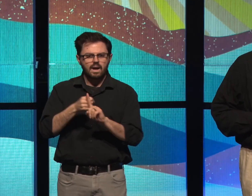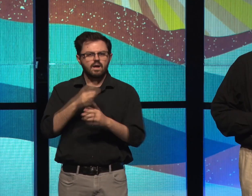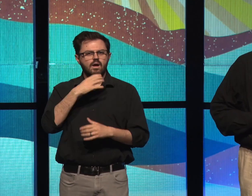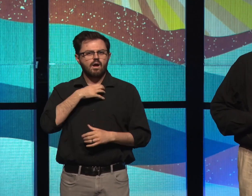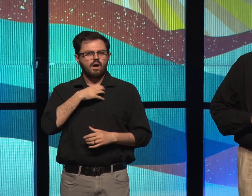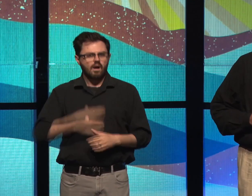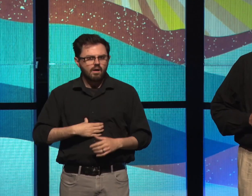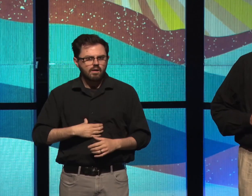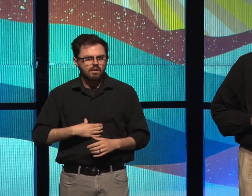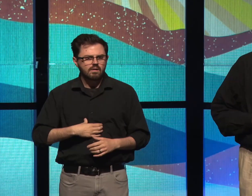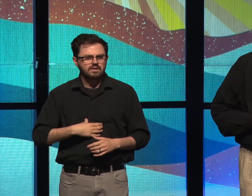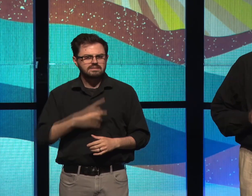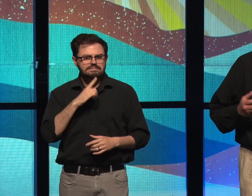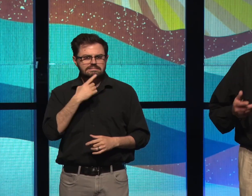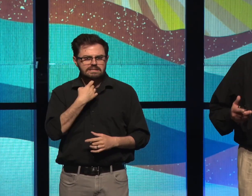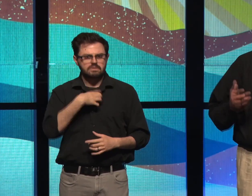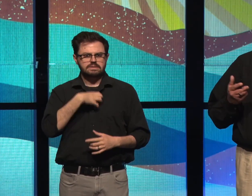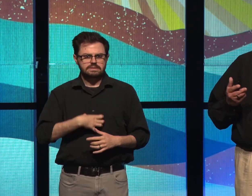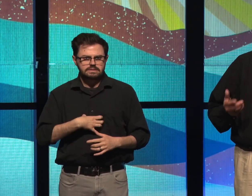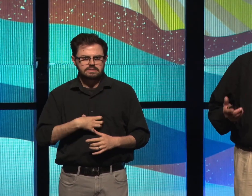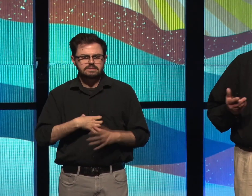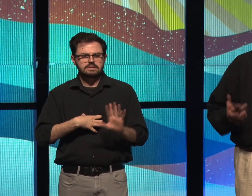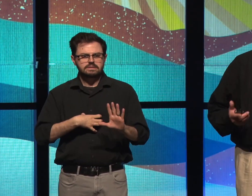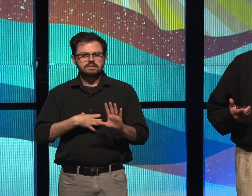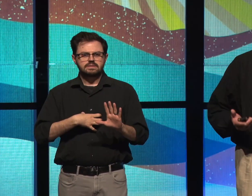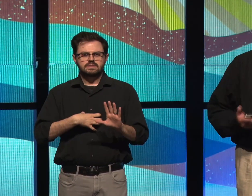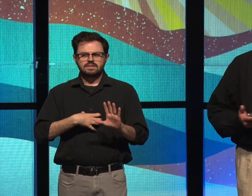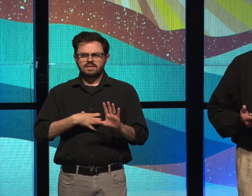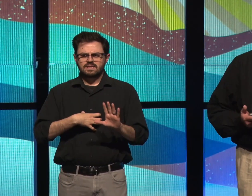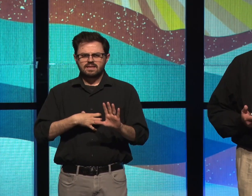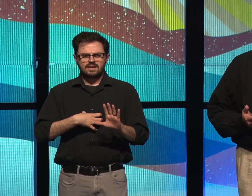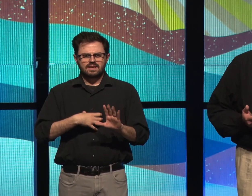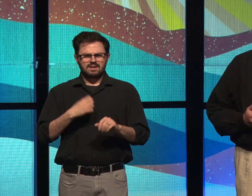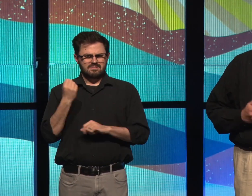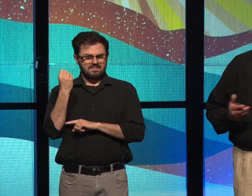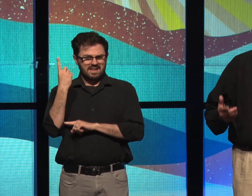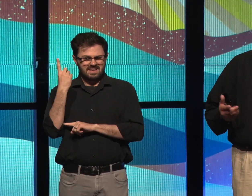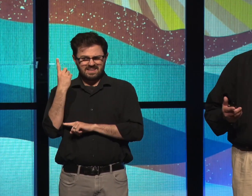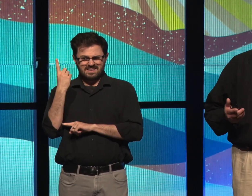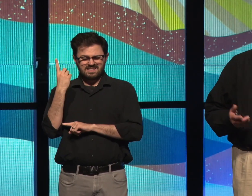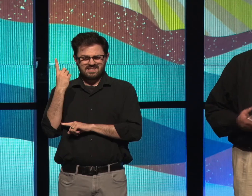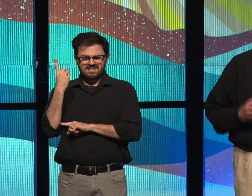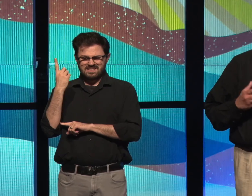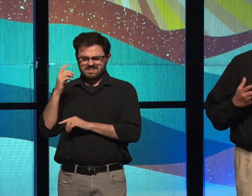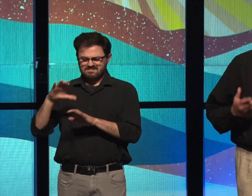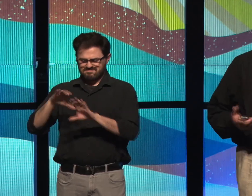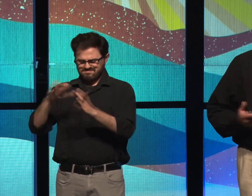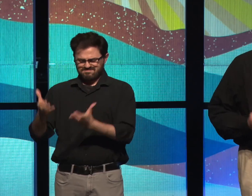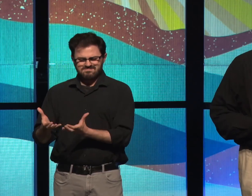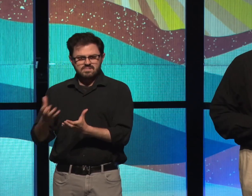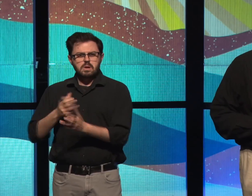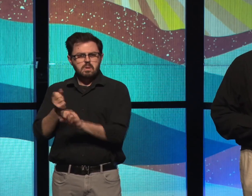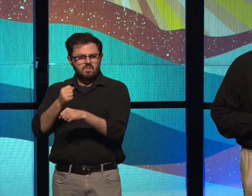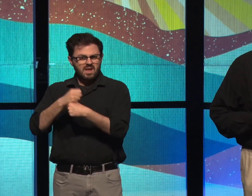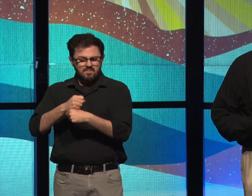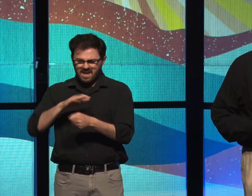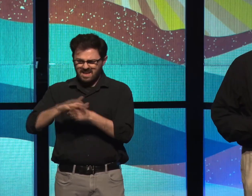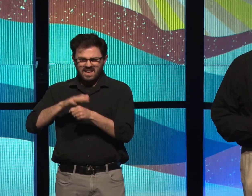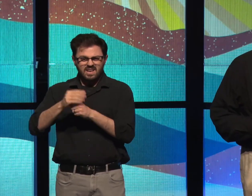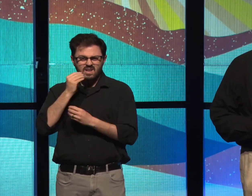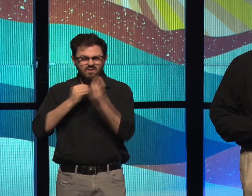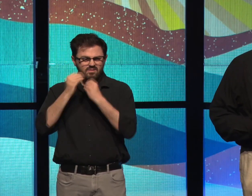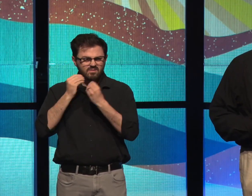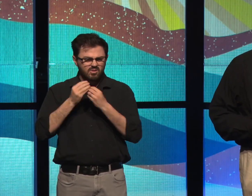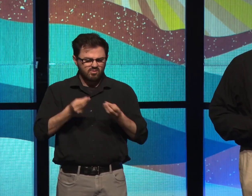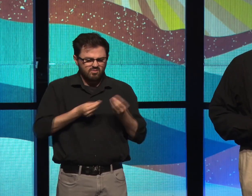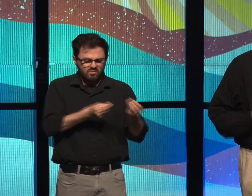828 million people affected by hunger, yet there's enough food produced or grown to feed the entire population with